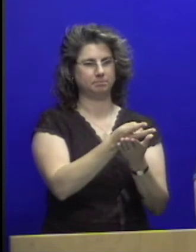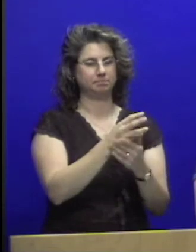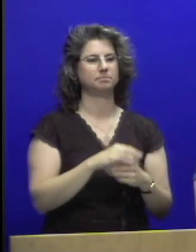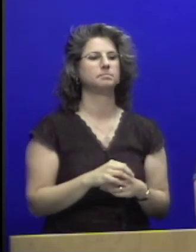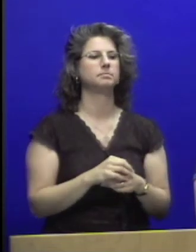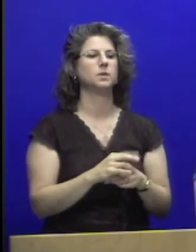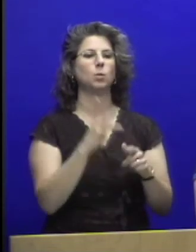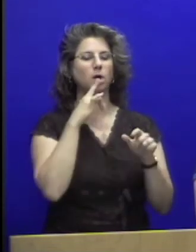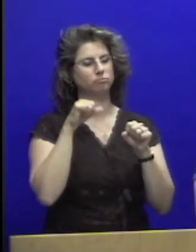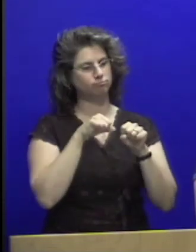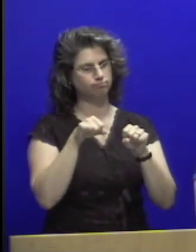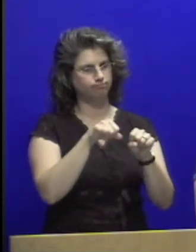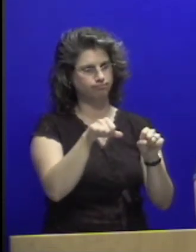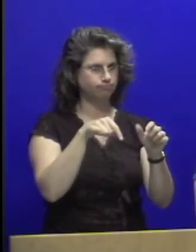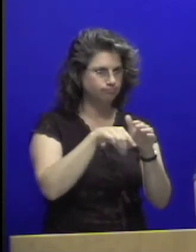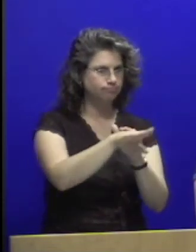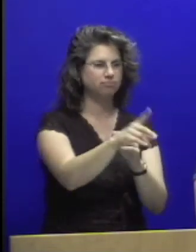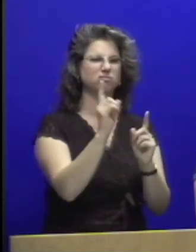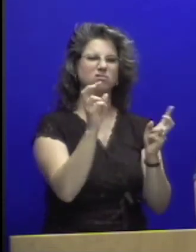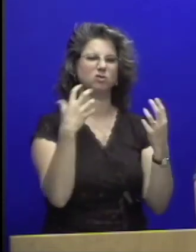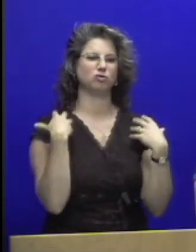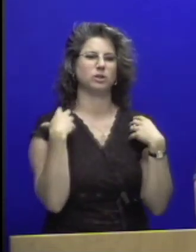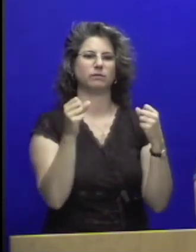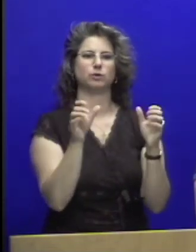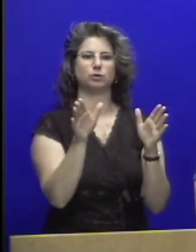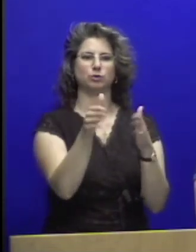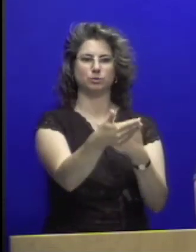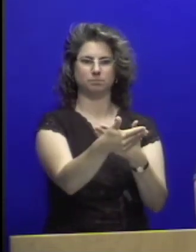they will wheel you into the recovery room.